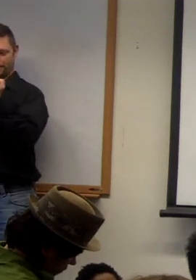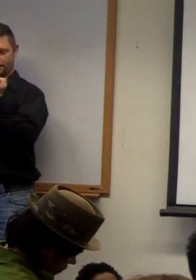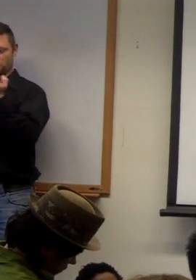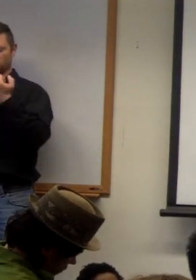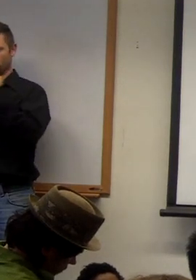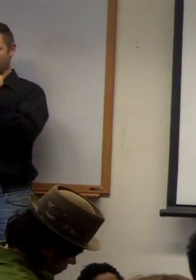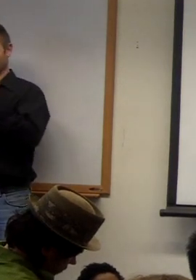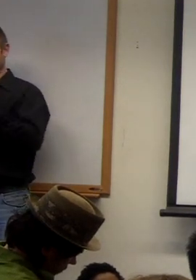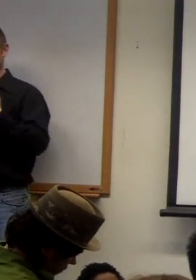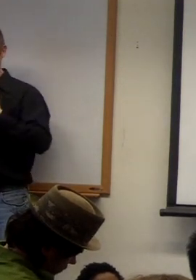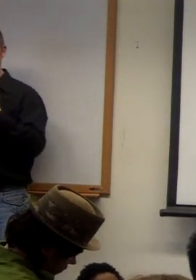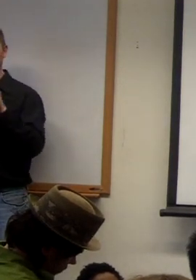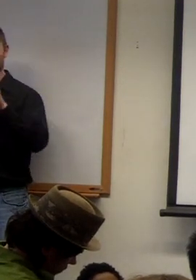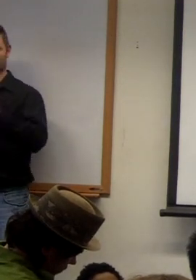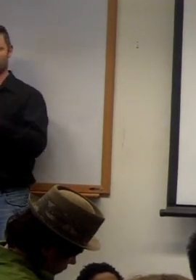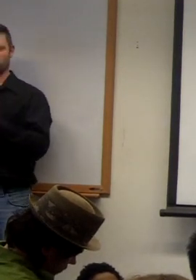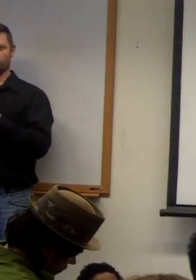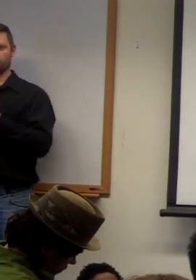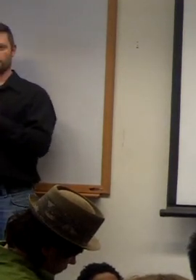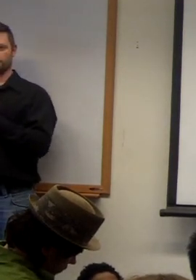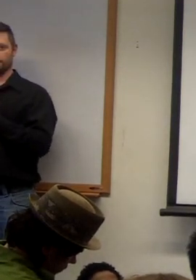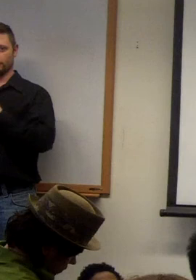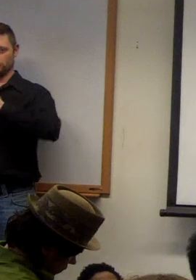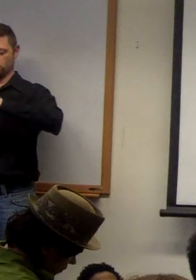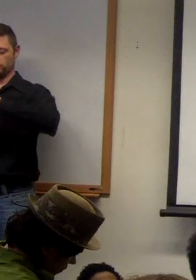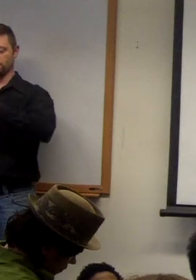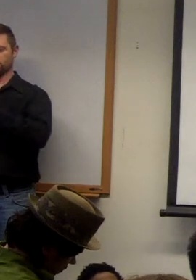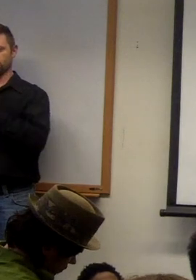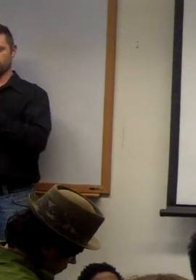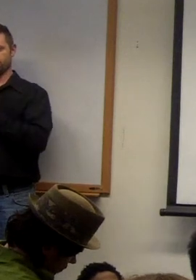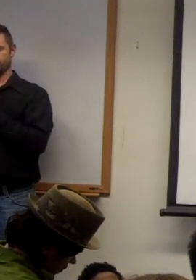I like personal responsibility. I feel like